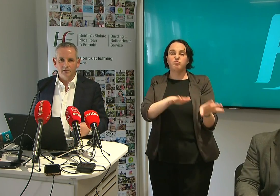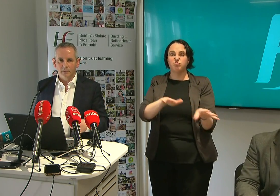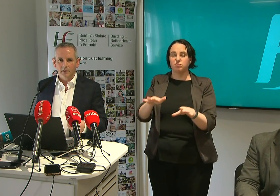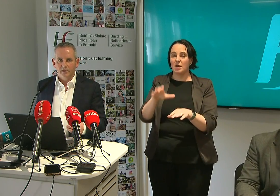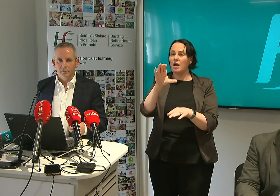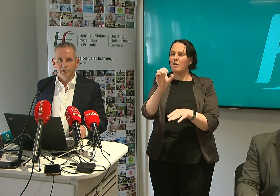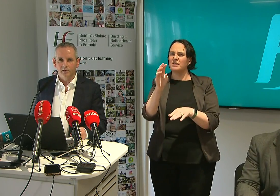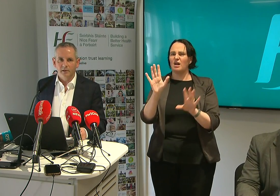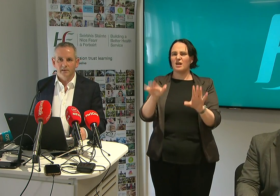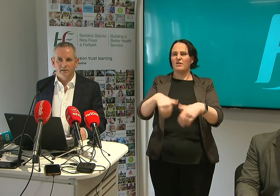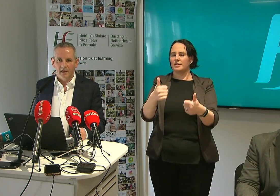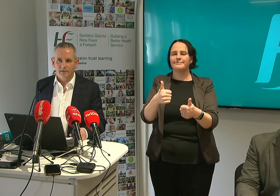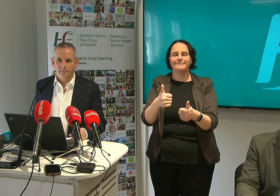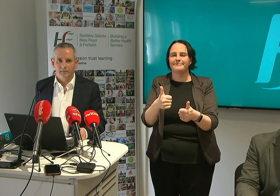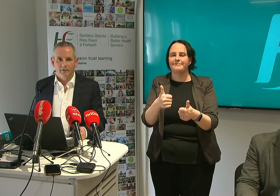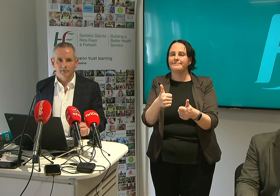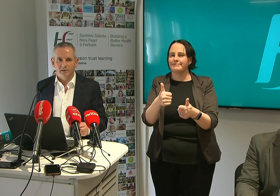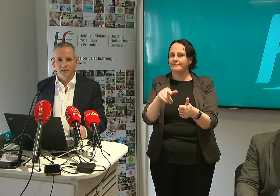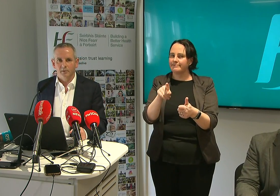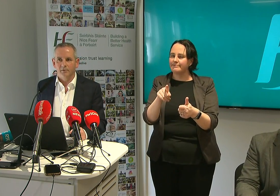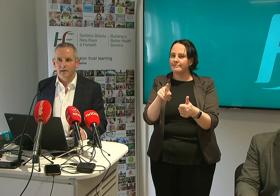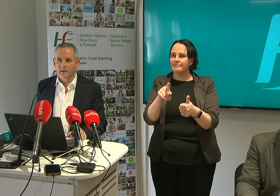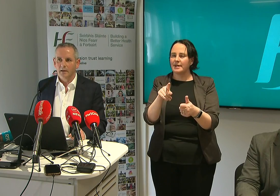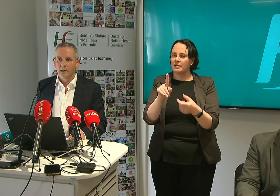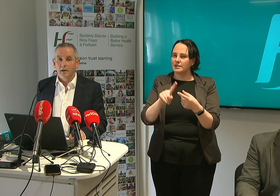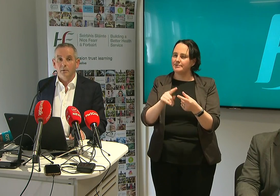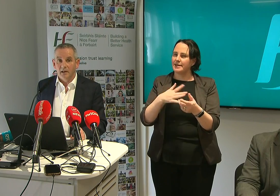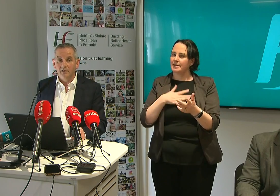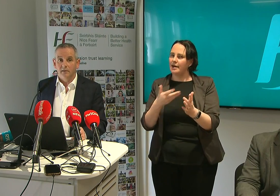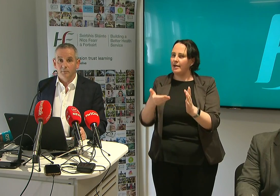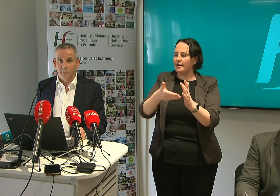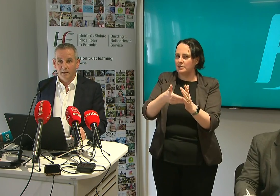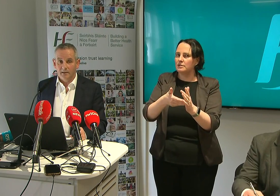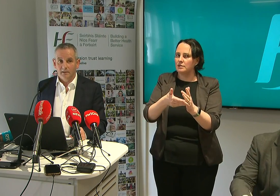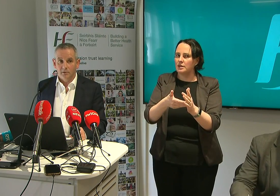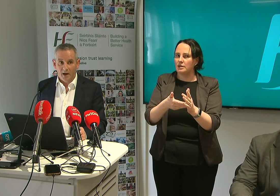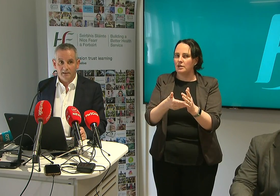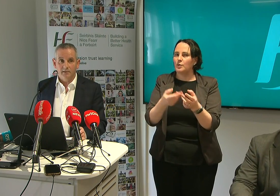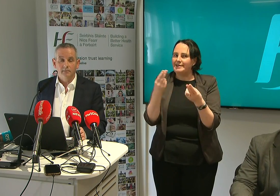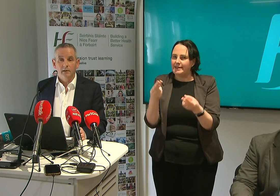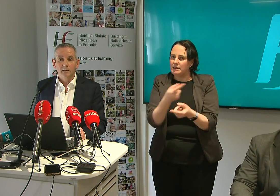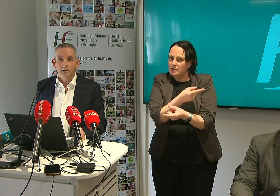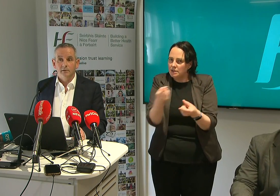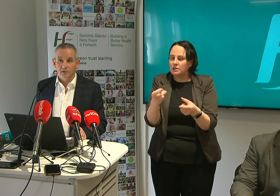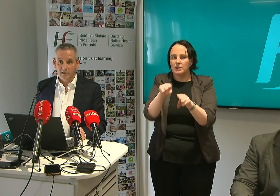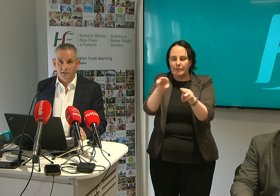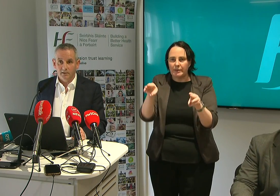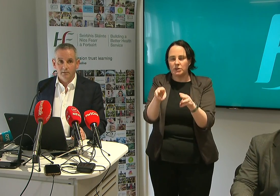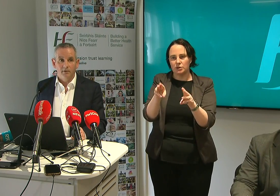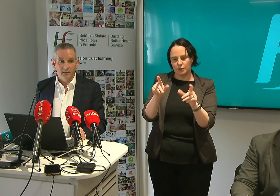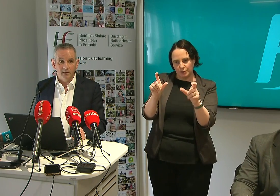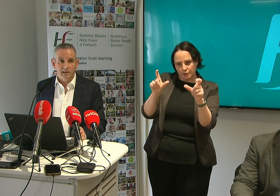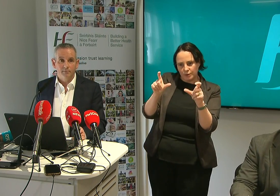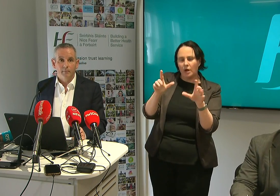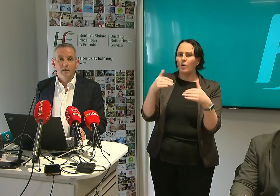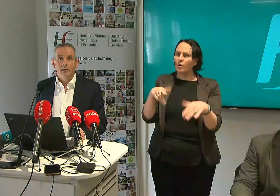add a third piece into that level of a continuum, like we need the public to act, to treat this